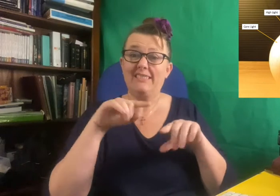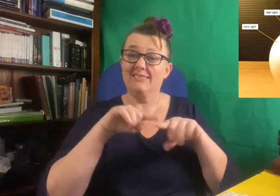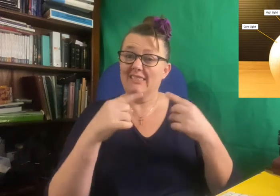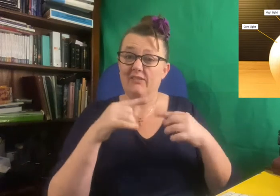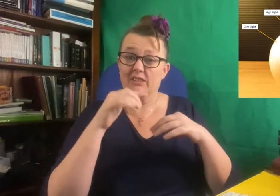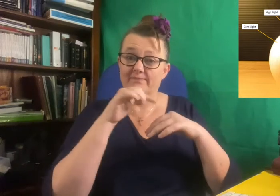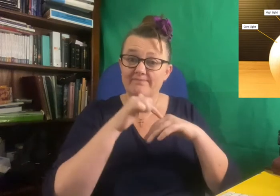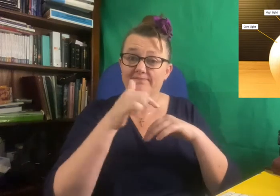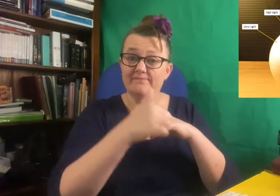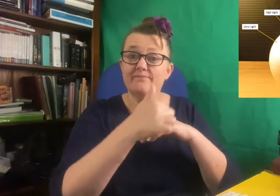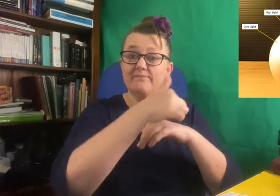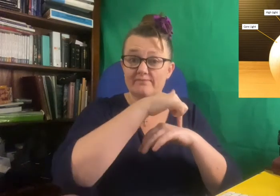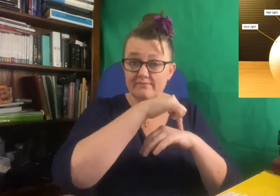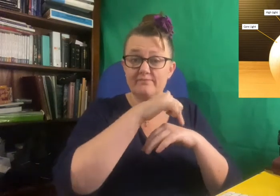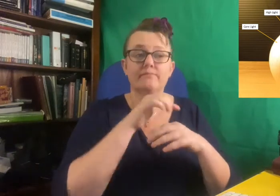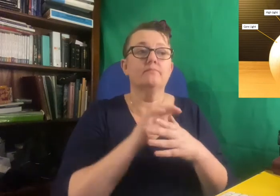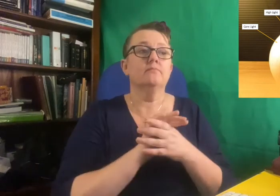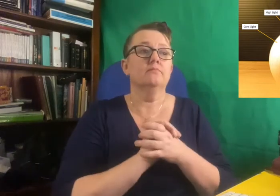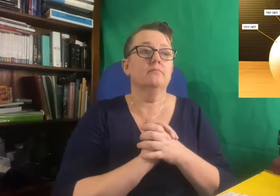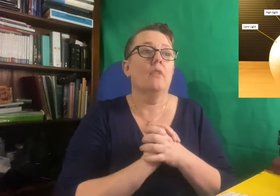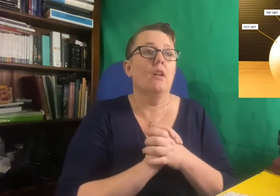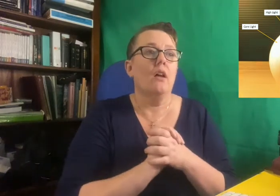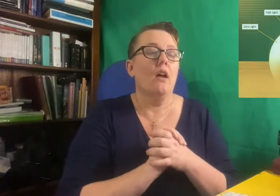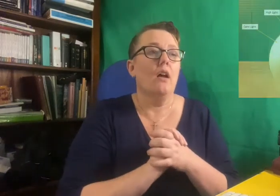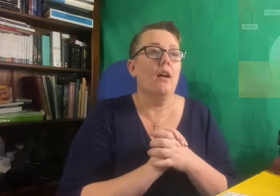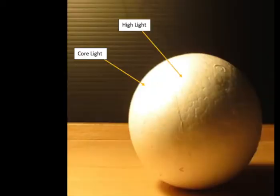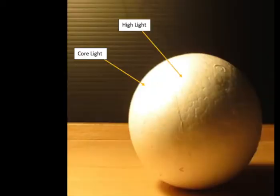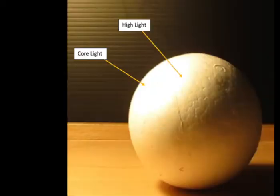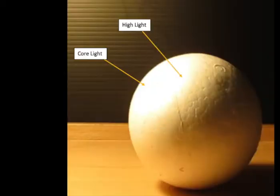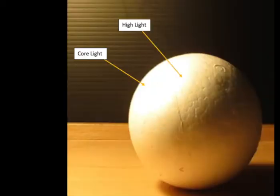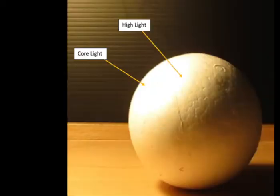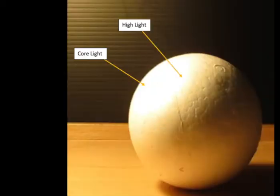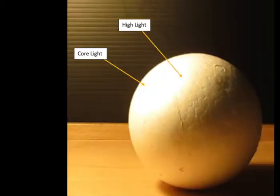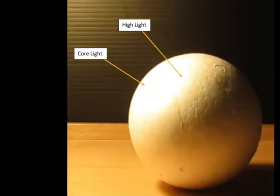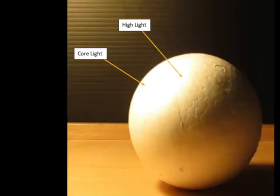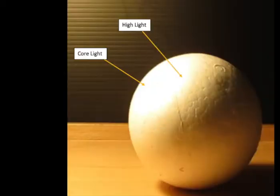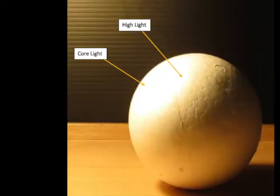The highlight can appear in different places.